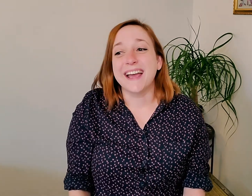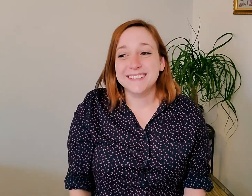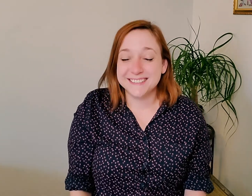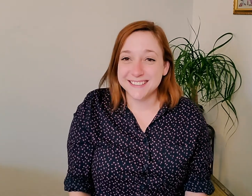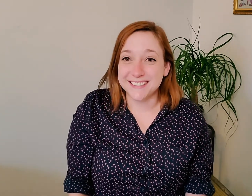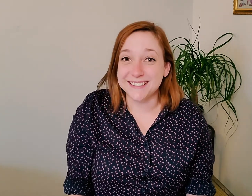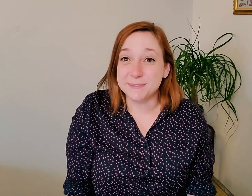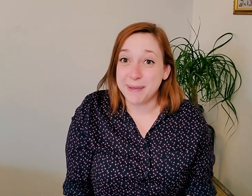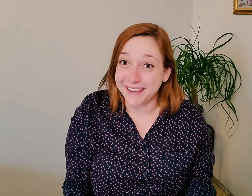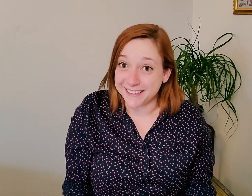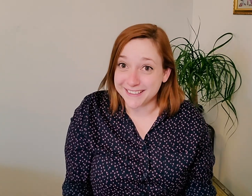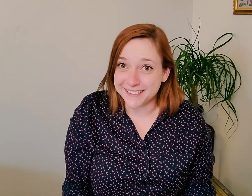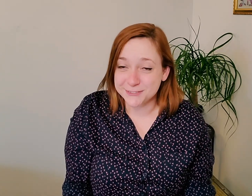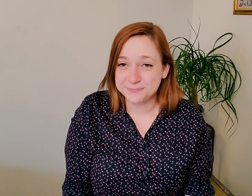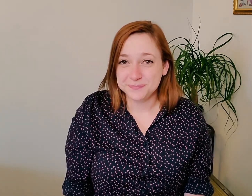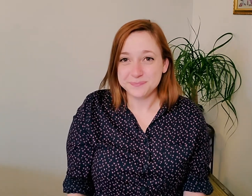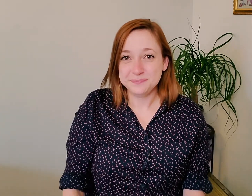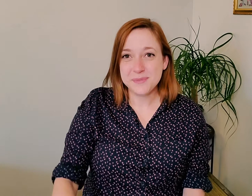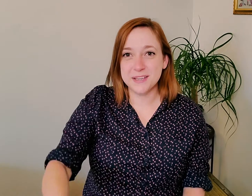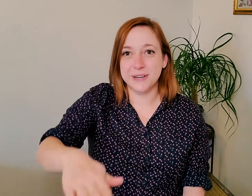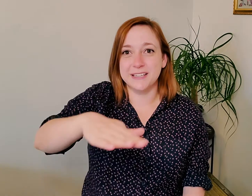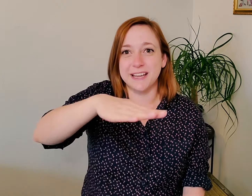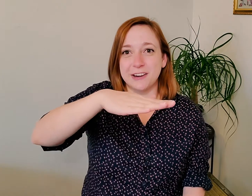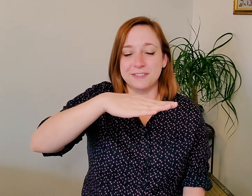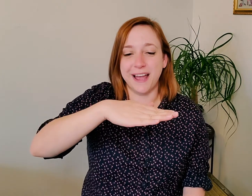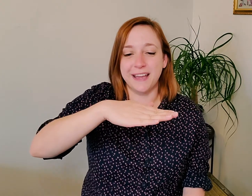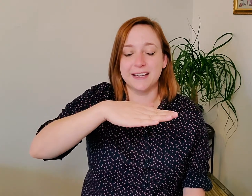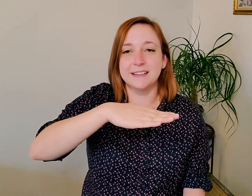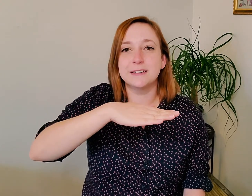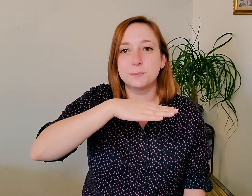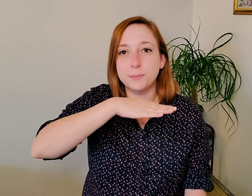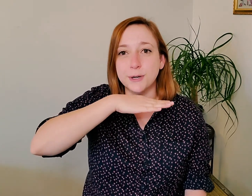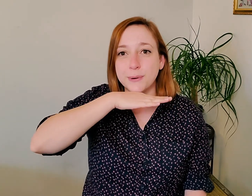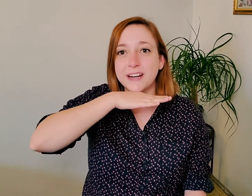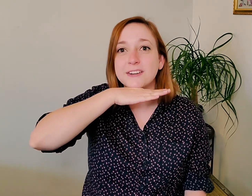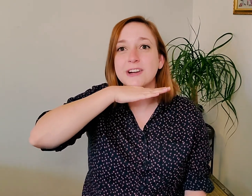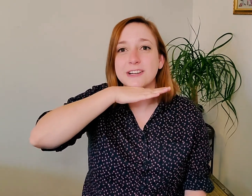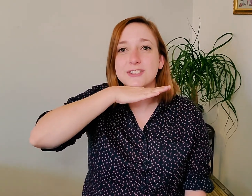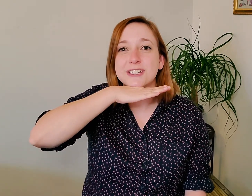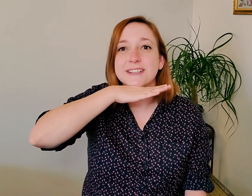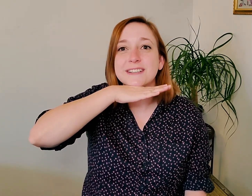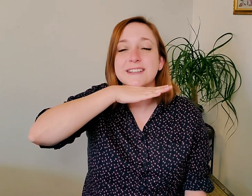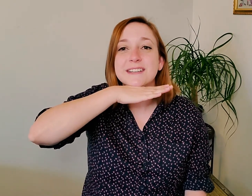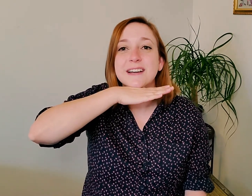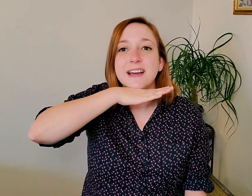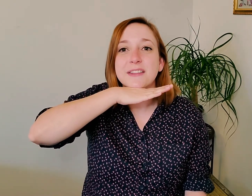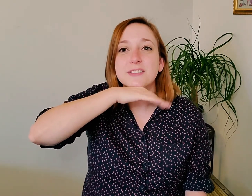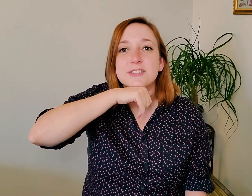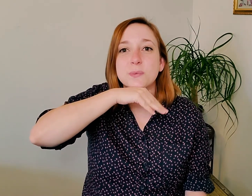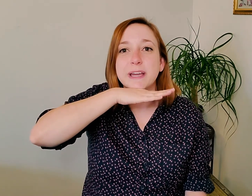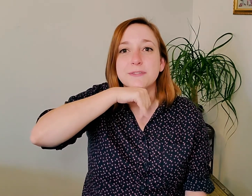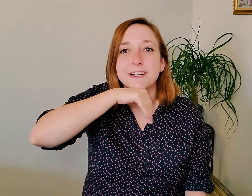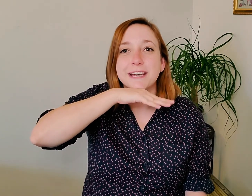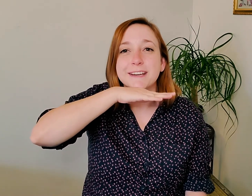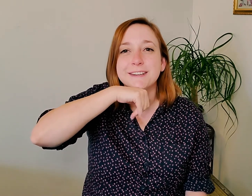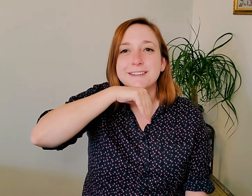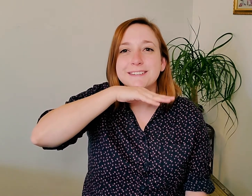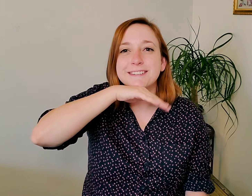Next is pig. We're gonna take our flat hand, put it right under our chin, and then just wave our hand like